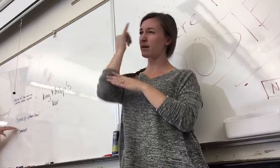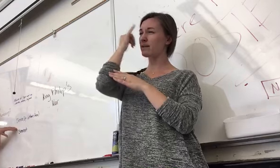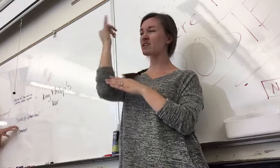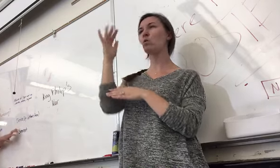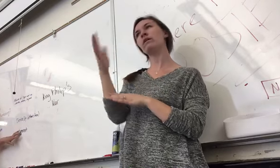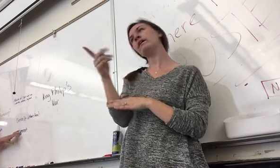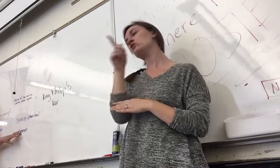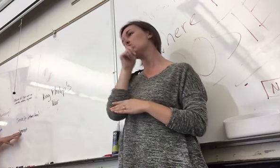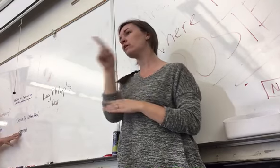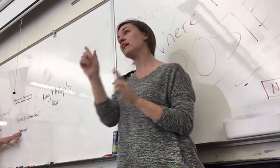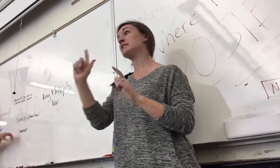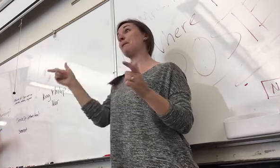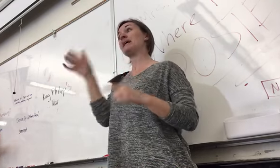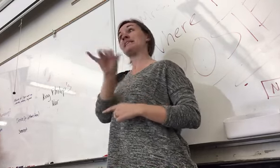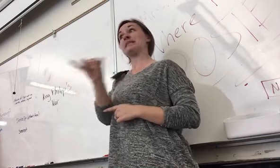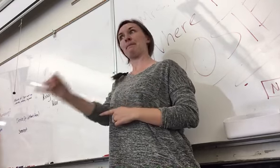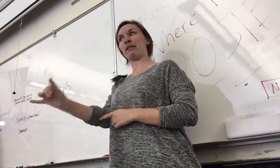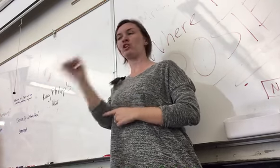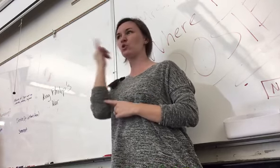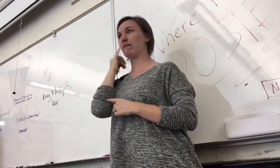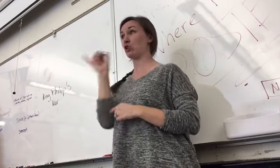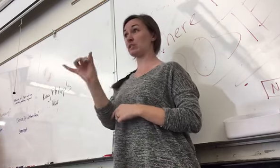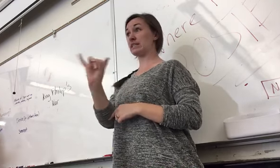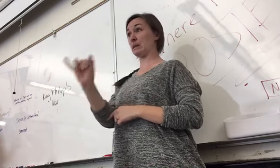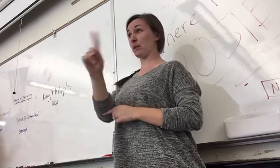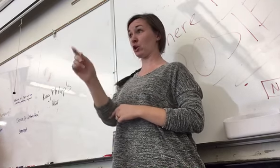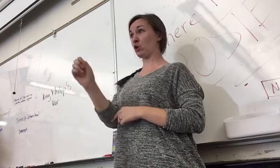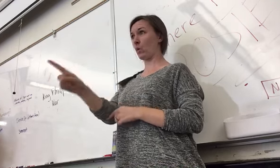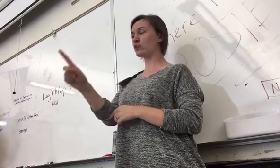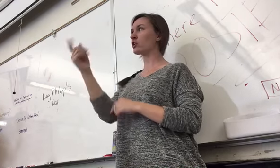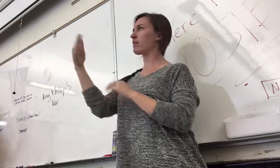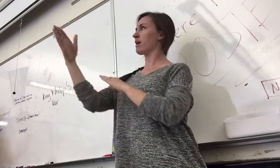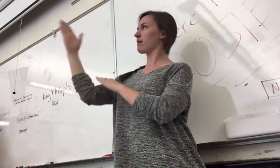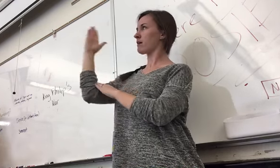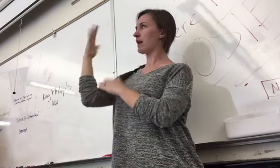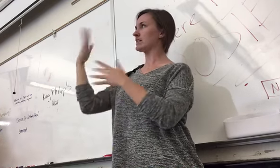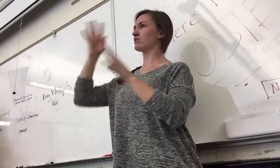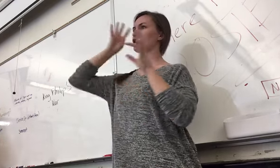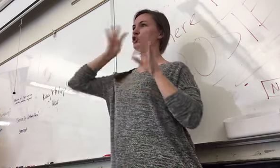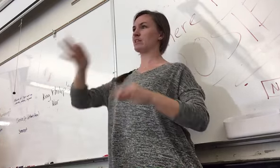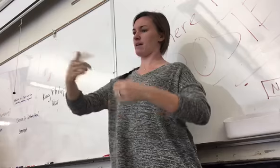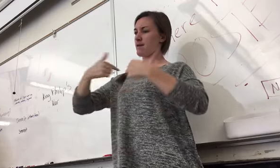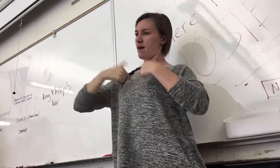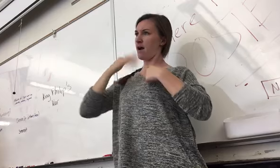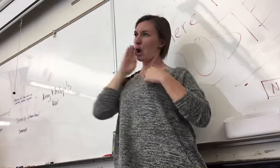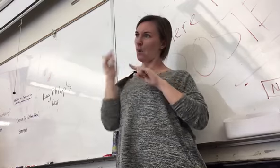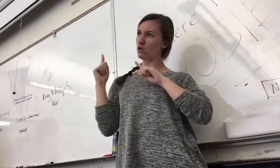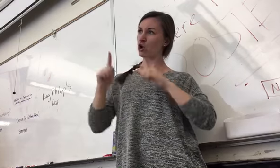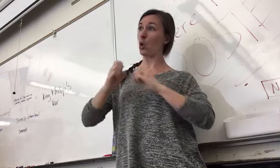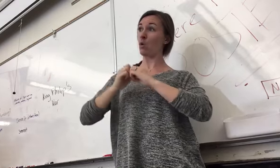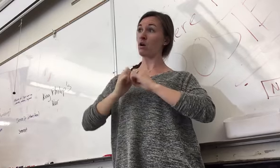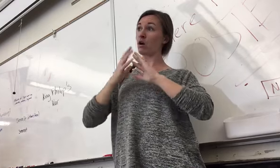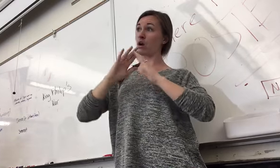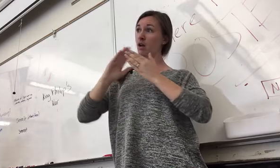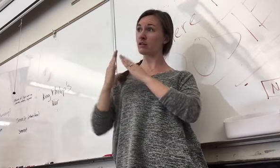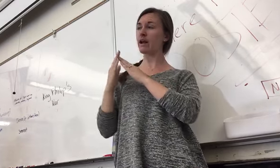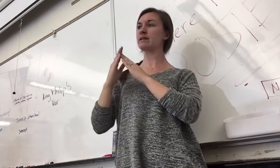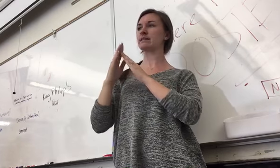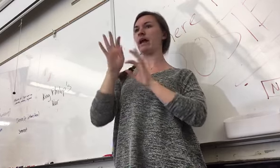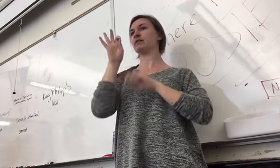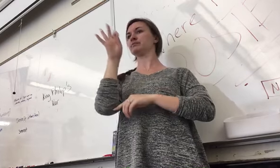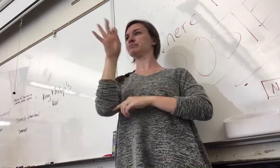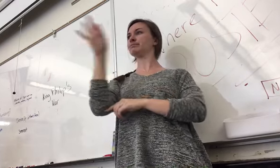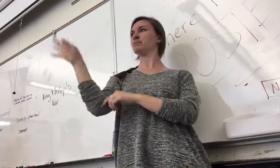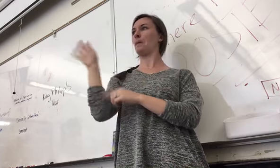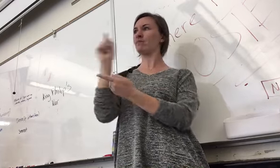very big similarity, by the way, with the Spanish of the idea that God has designated you to colonize and convert people. It's also the idea that we